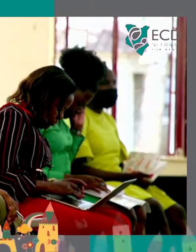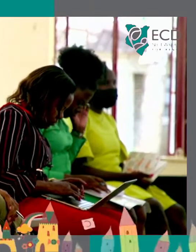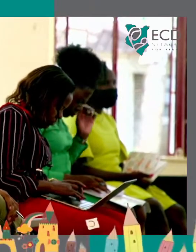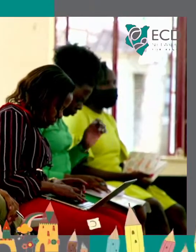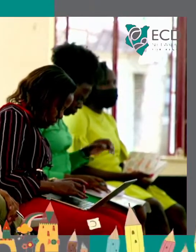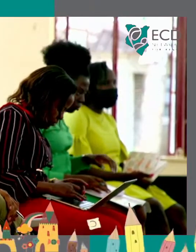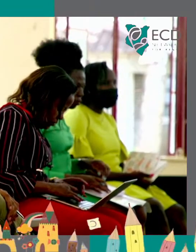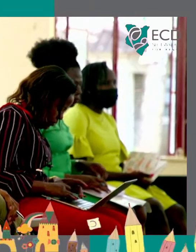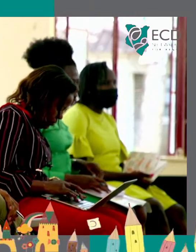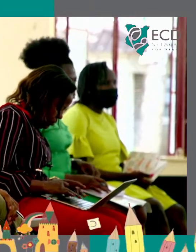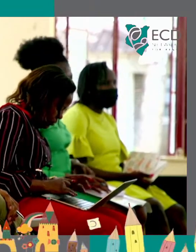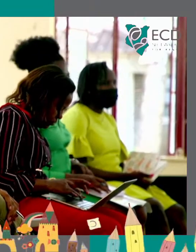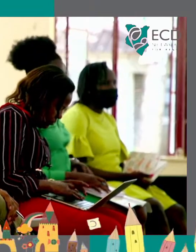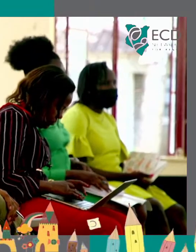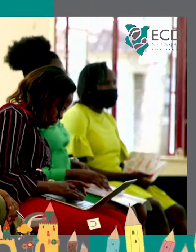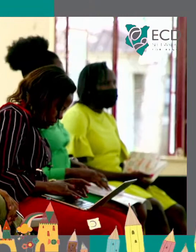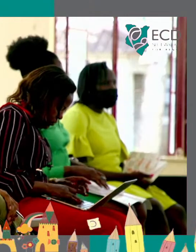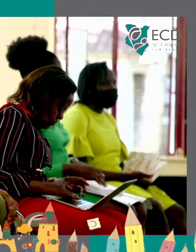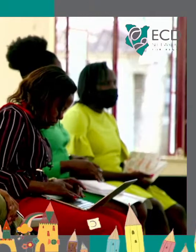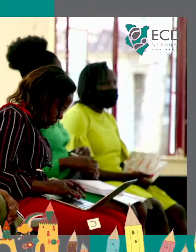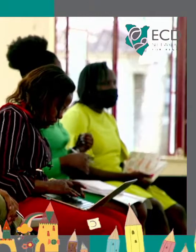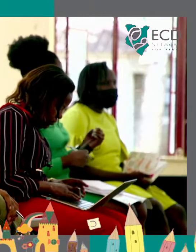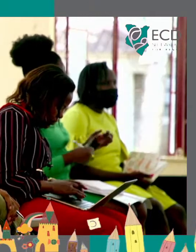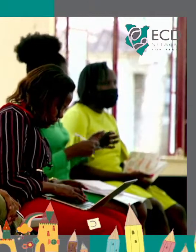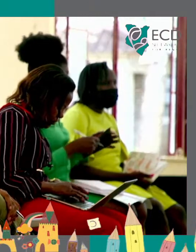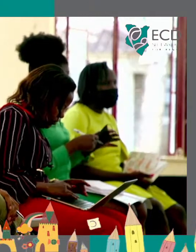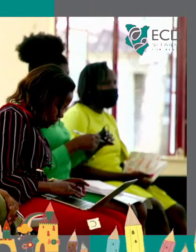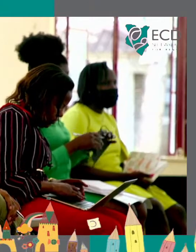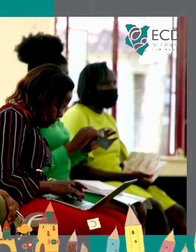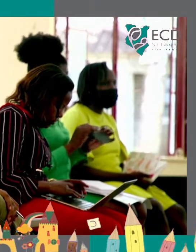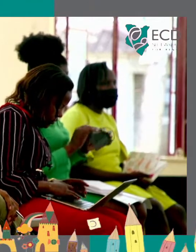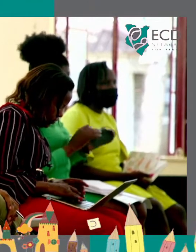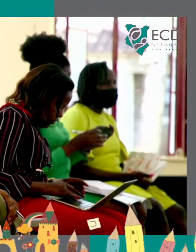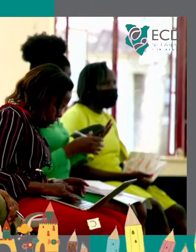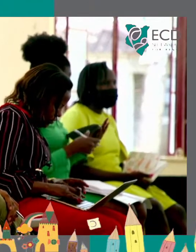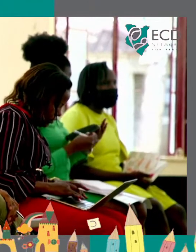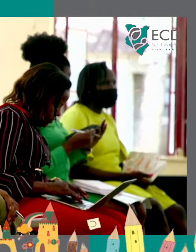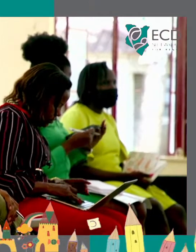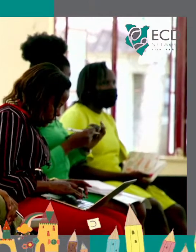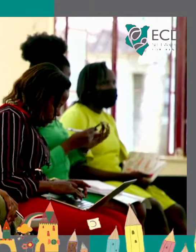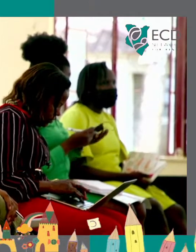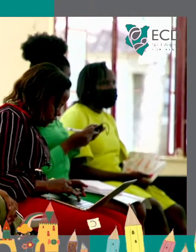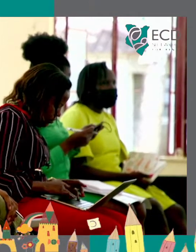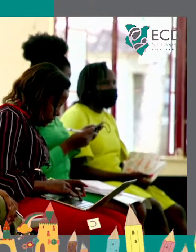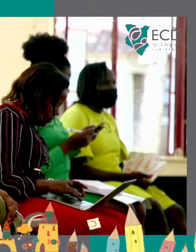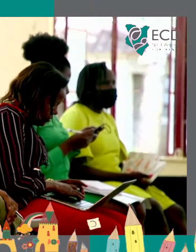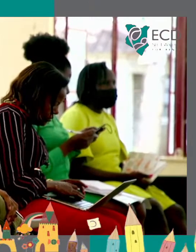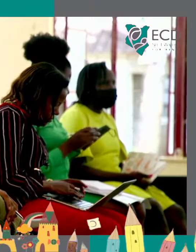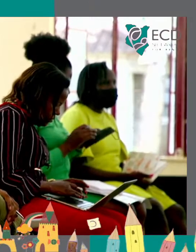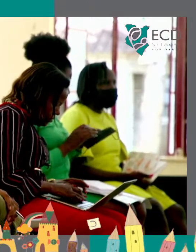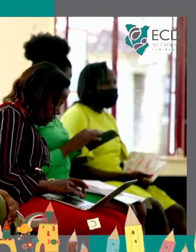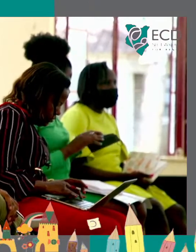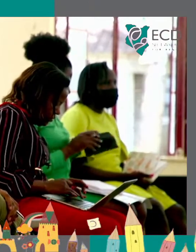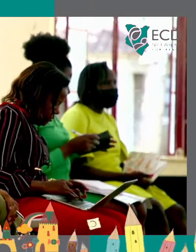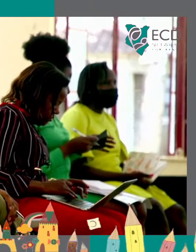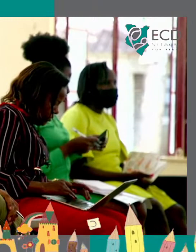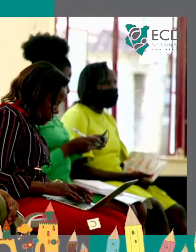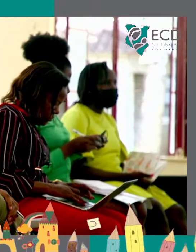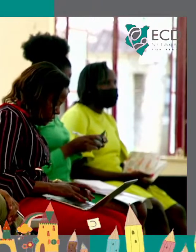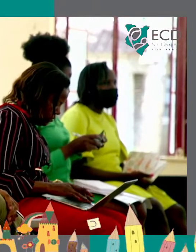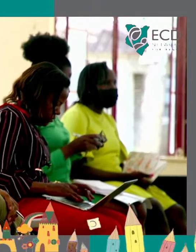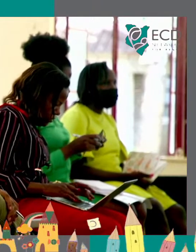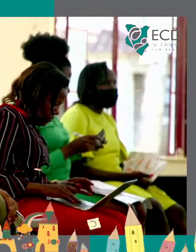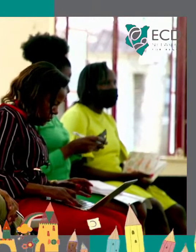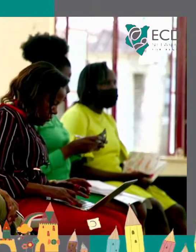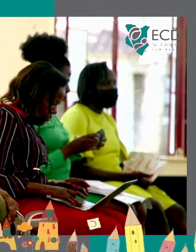were directed towards fighting the pandemic. And indeed, this was the same across many sectors and for